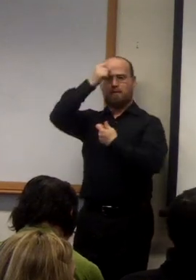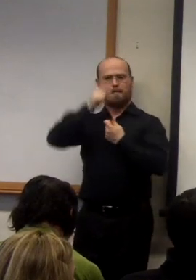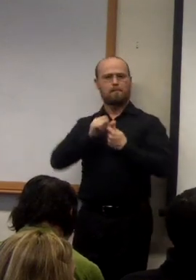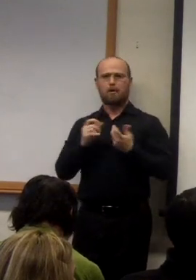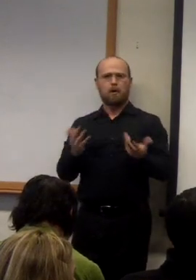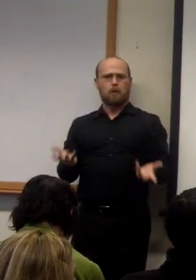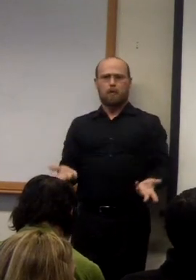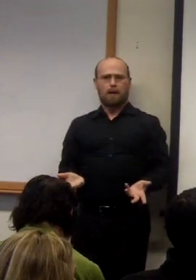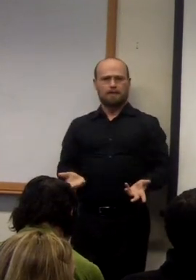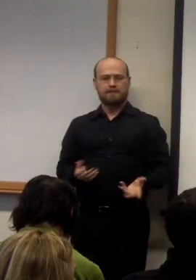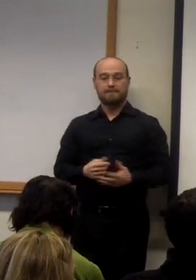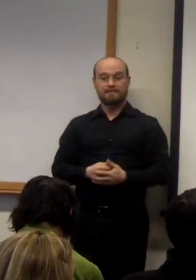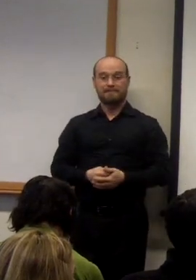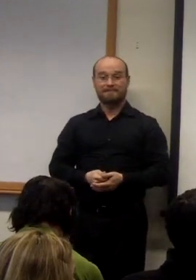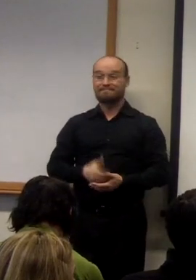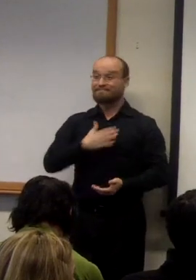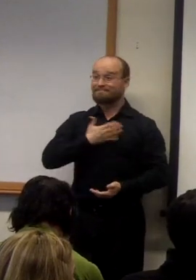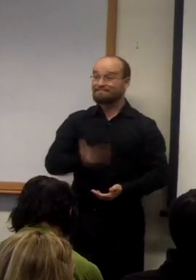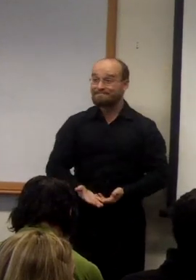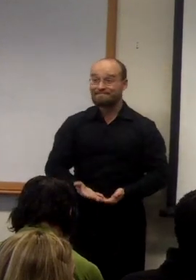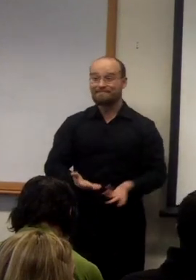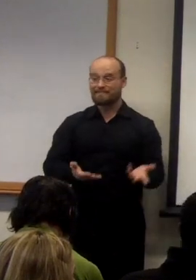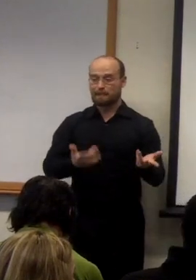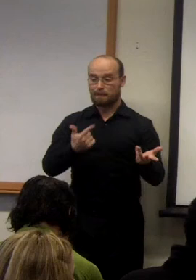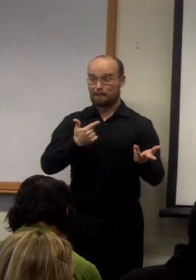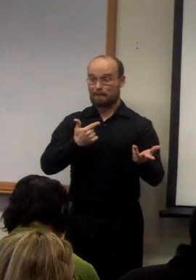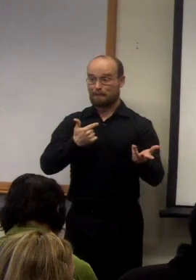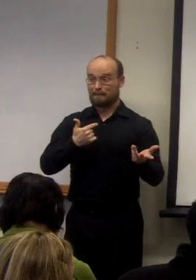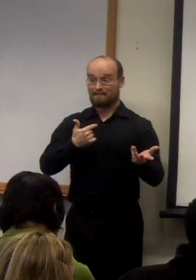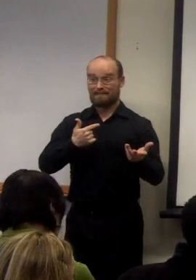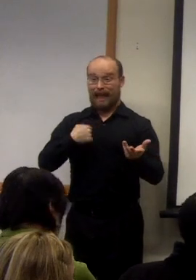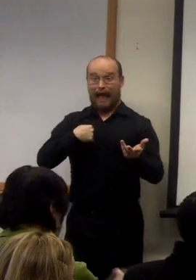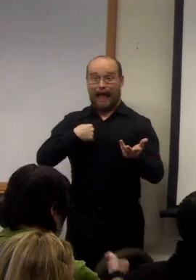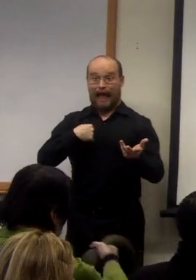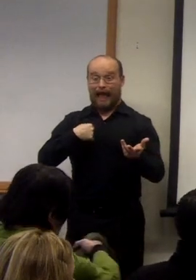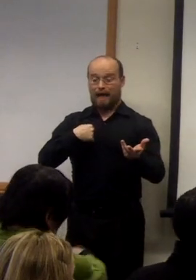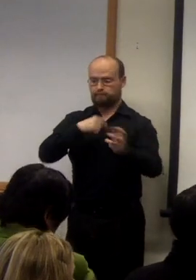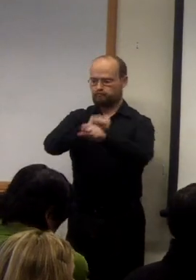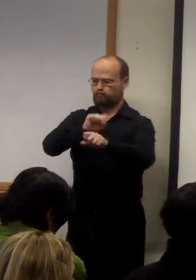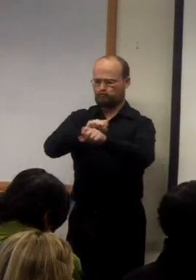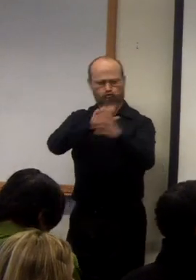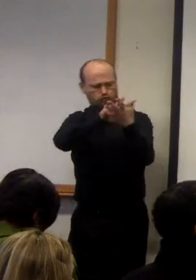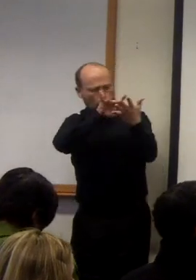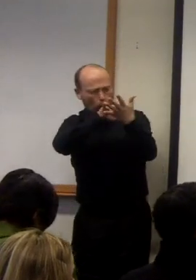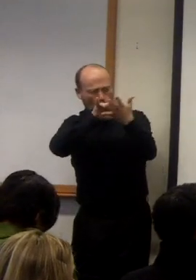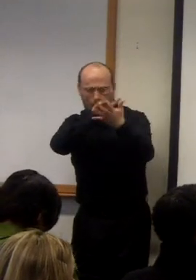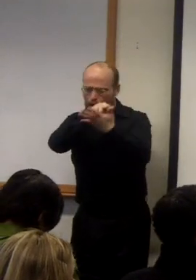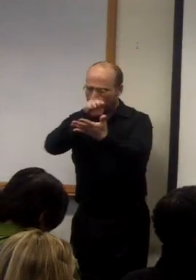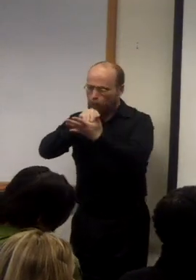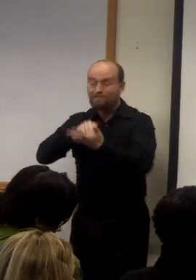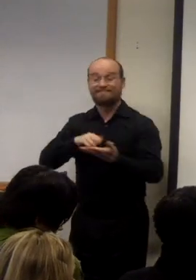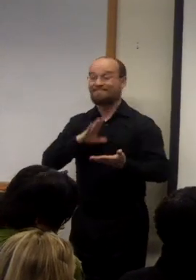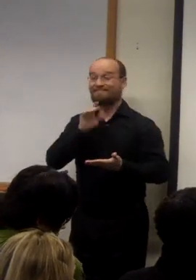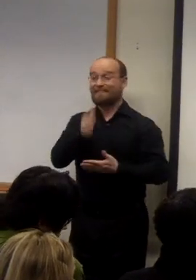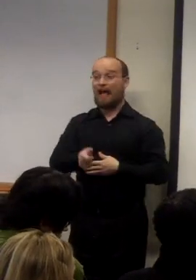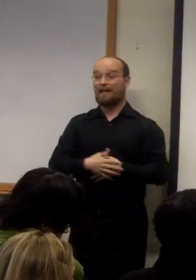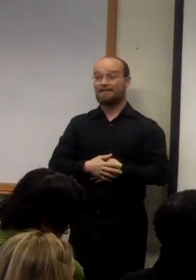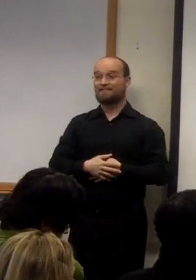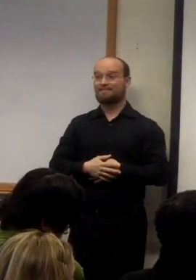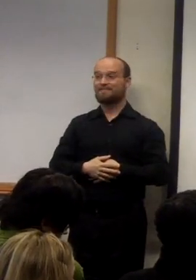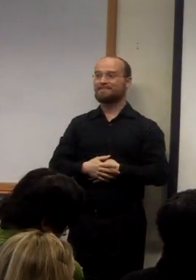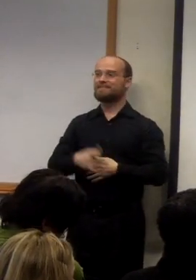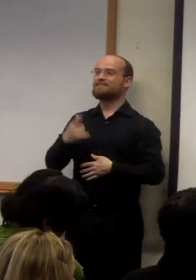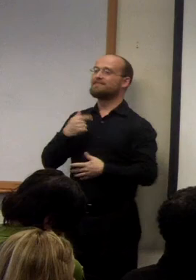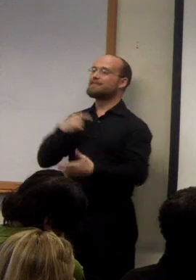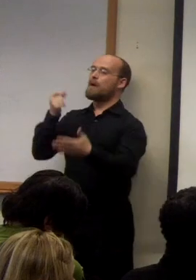I have to confess to you, I didn't do the work, right? I didn't do the work. I was born into this